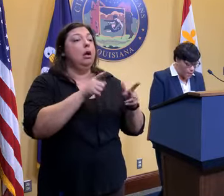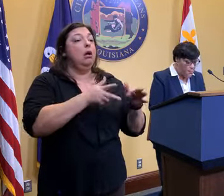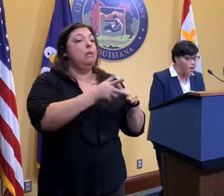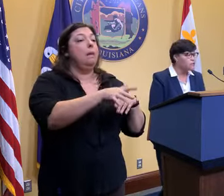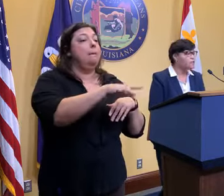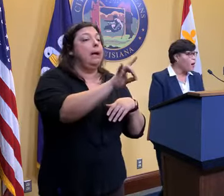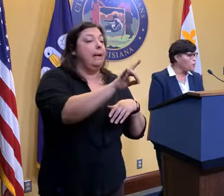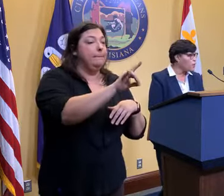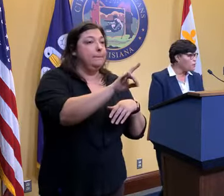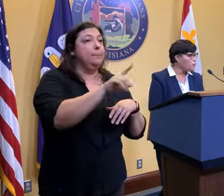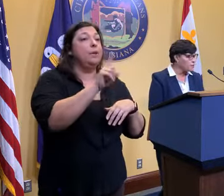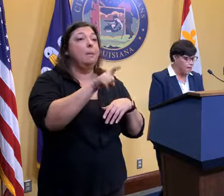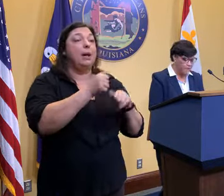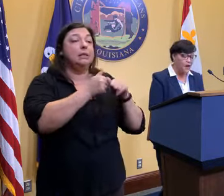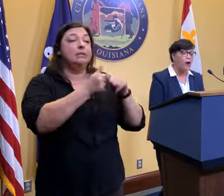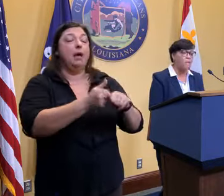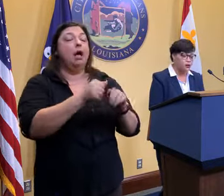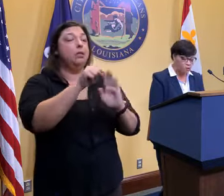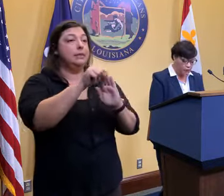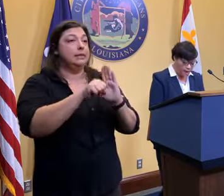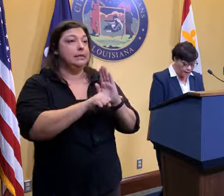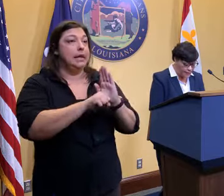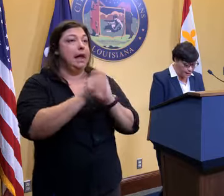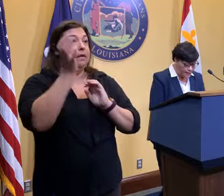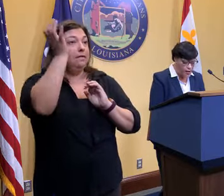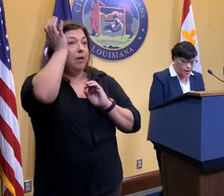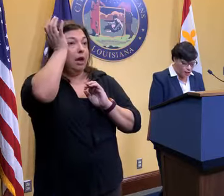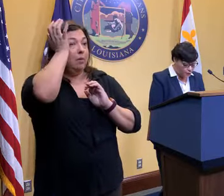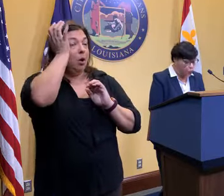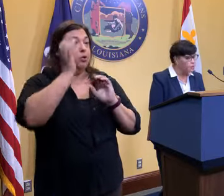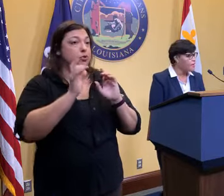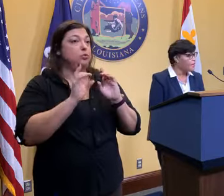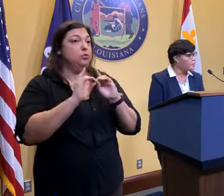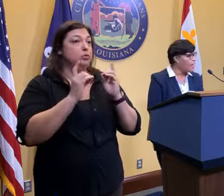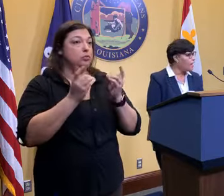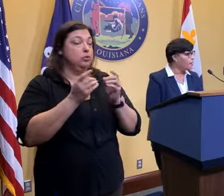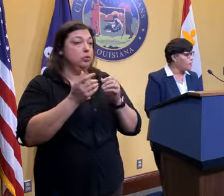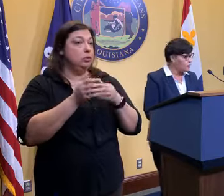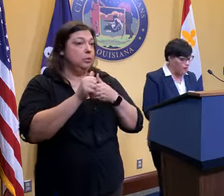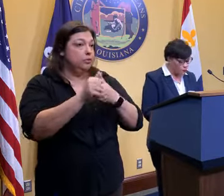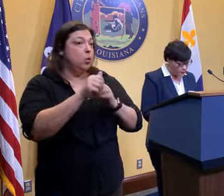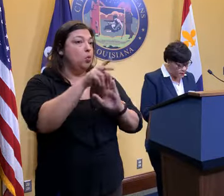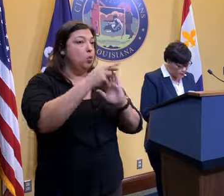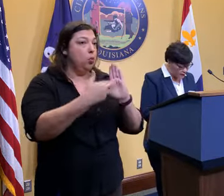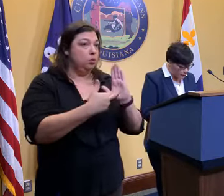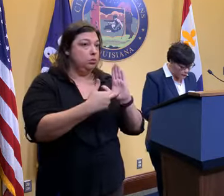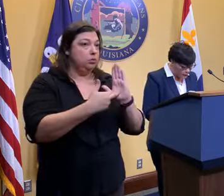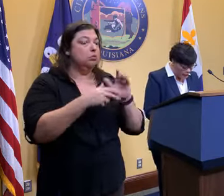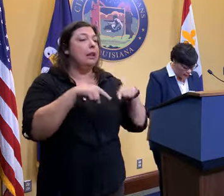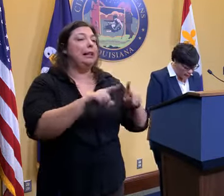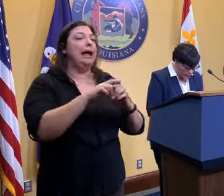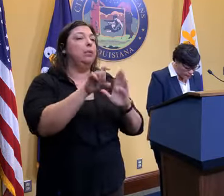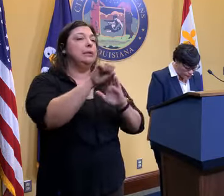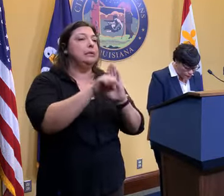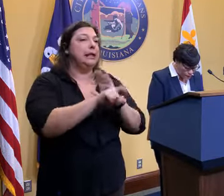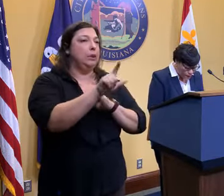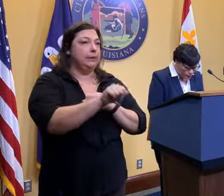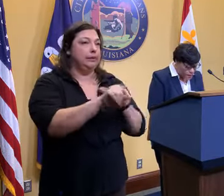pickup. Must follow the state fire marshal's guidelines, of course, that are aligned again with the state of